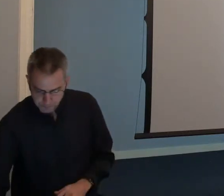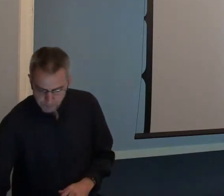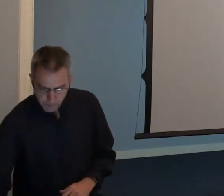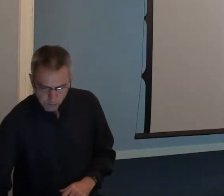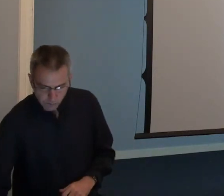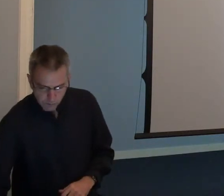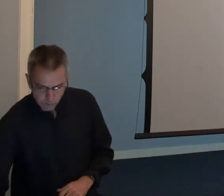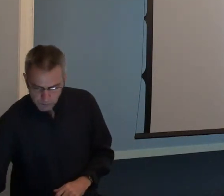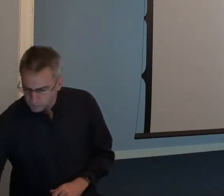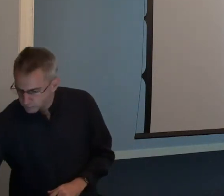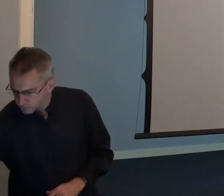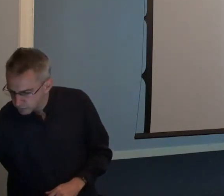looking at.